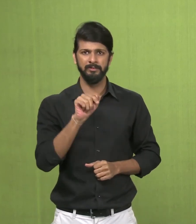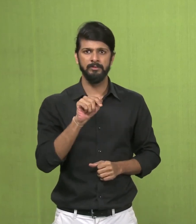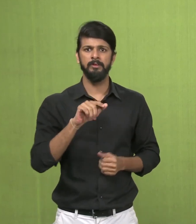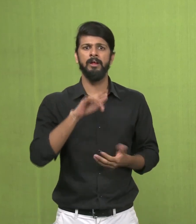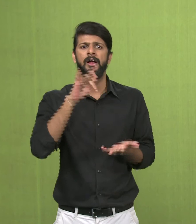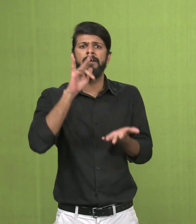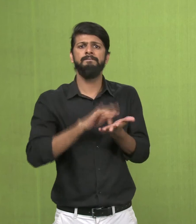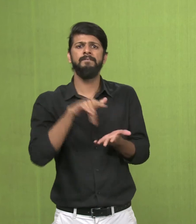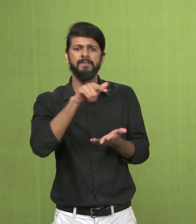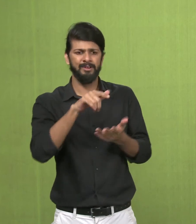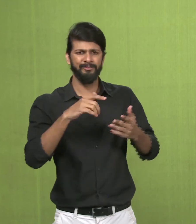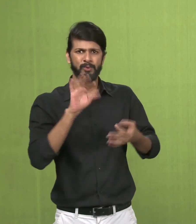Answer number 5.